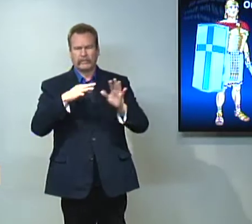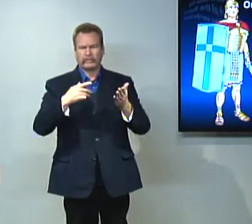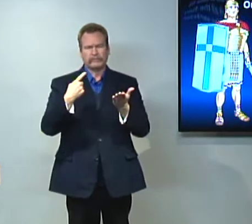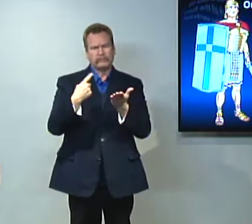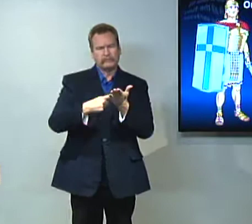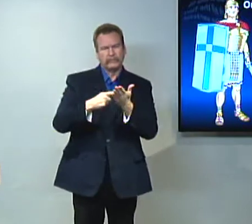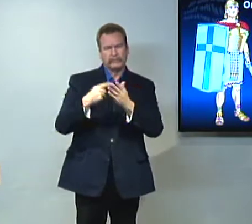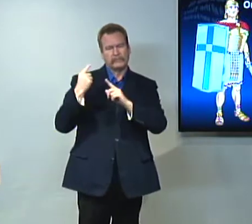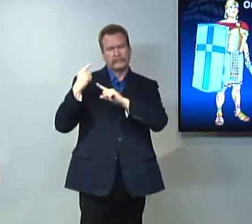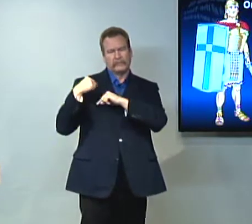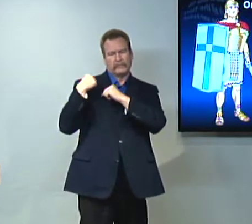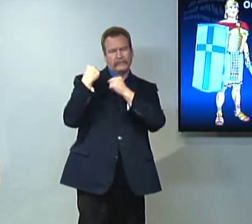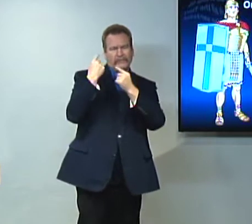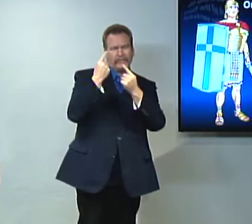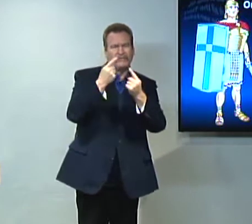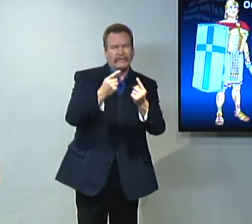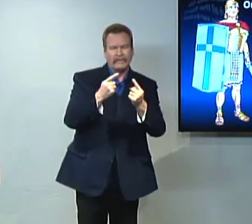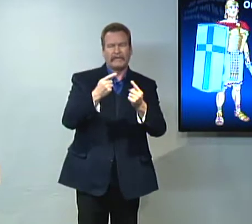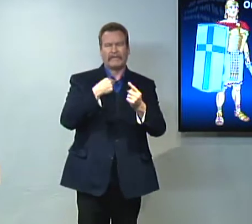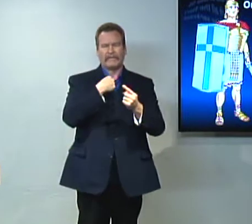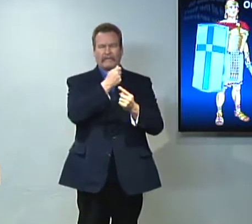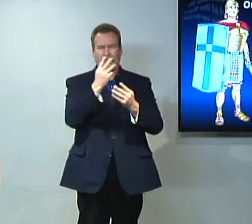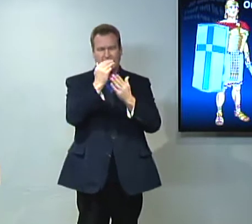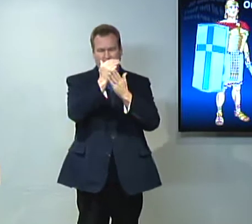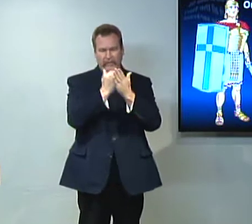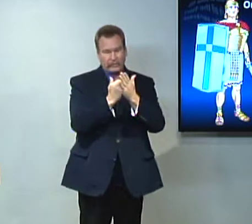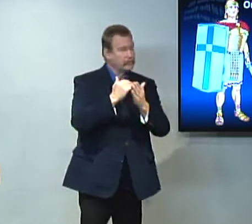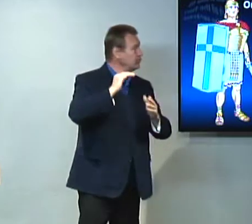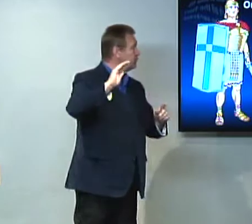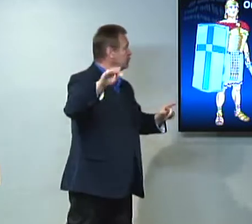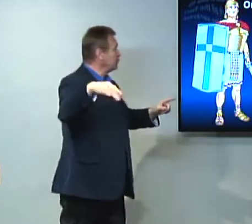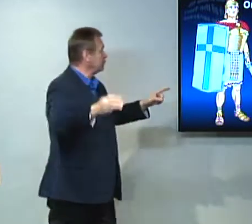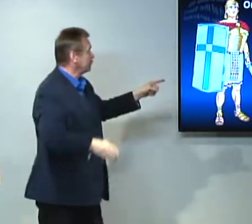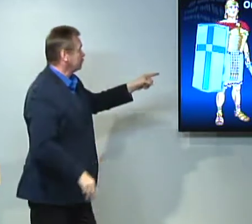says, above all. So here he's been talking about the armor of God.